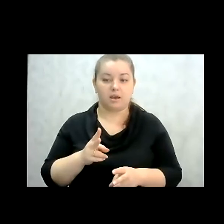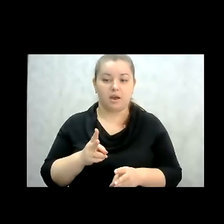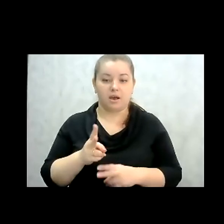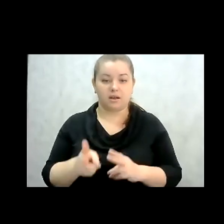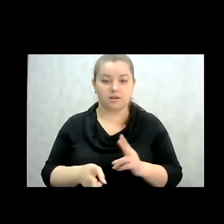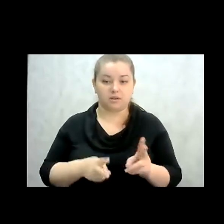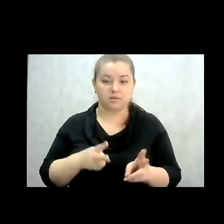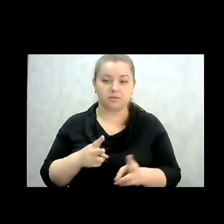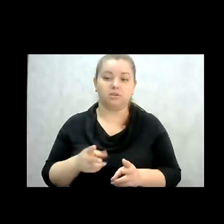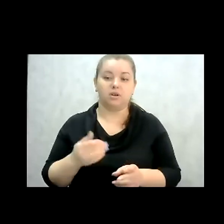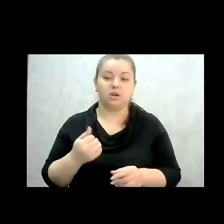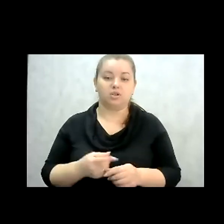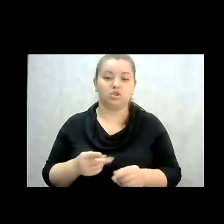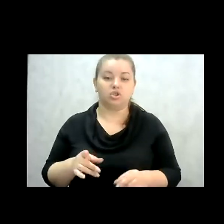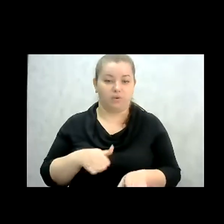election process?